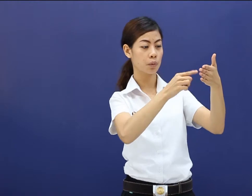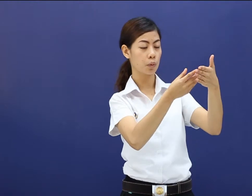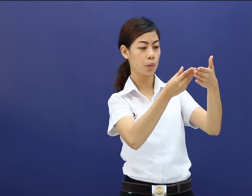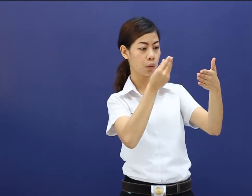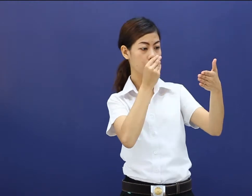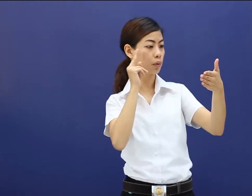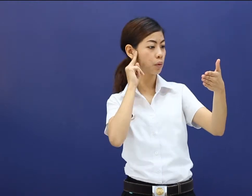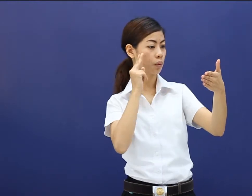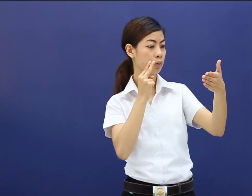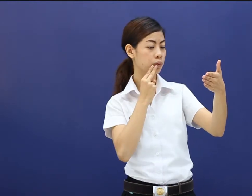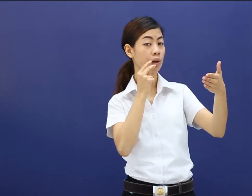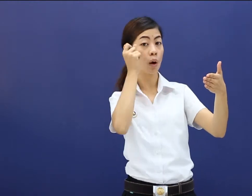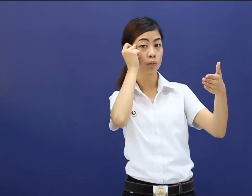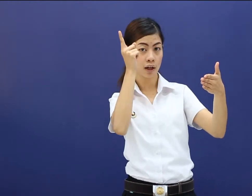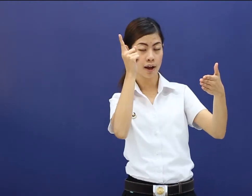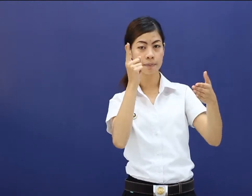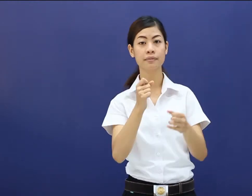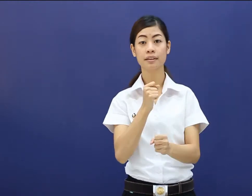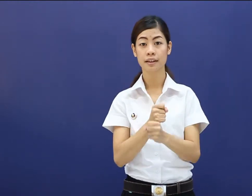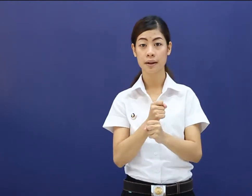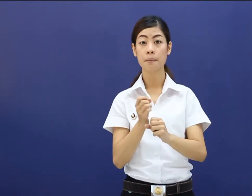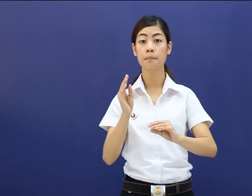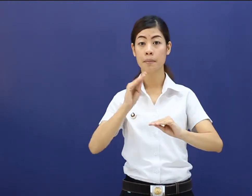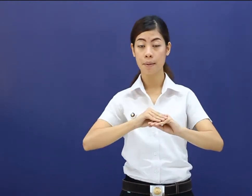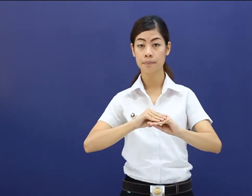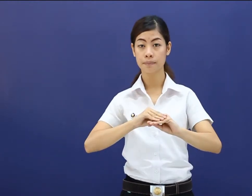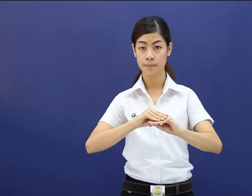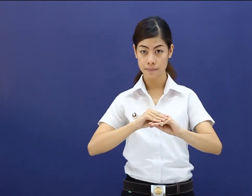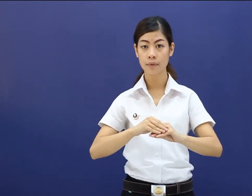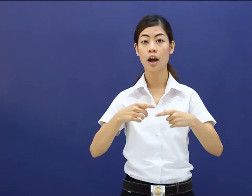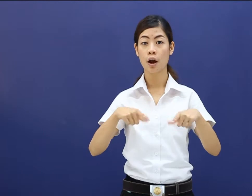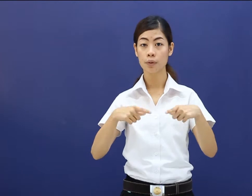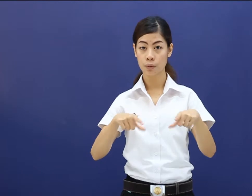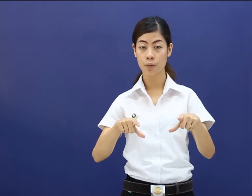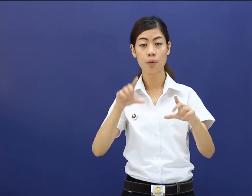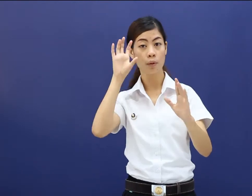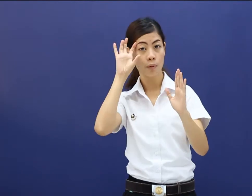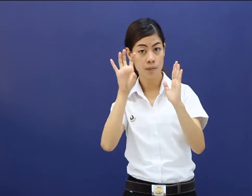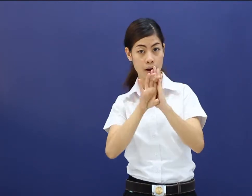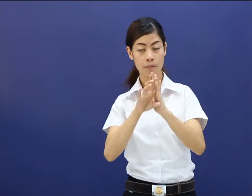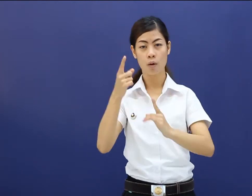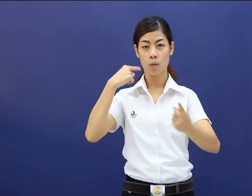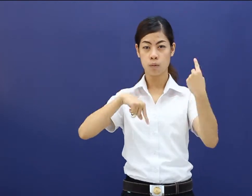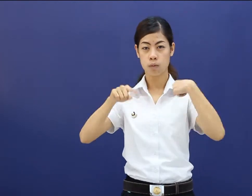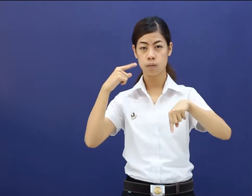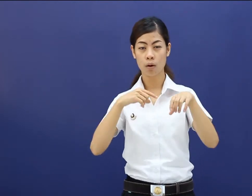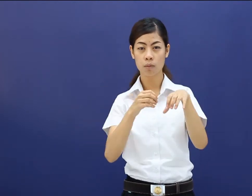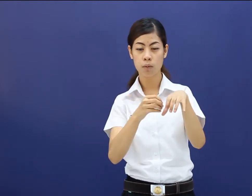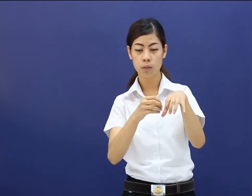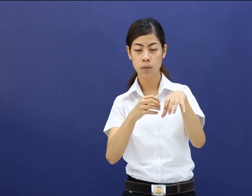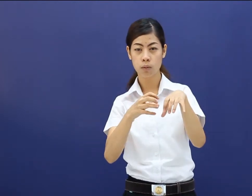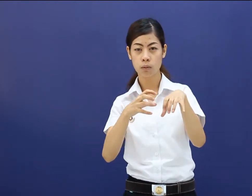mushroom in each period and submit them to their teachers.